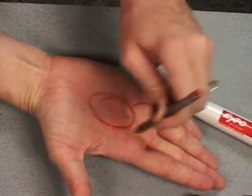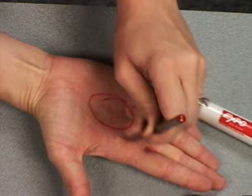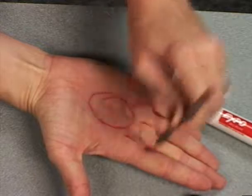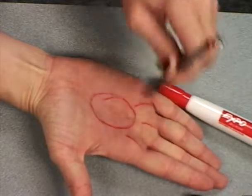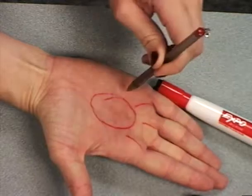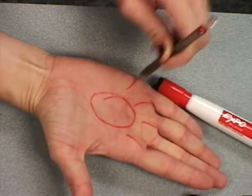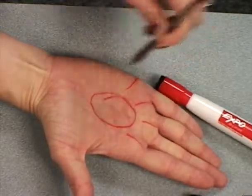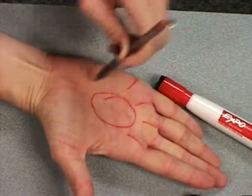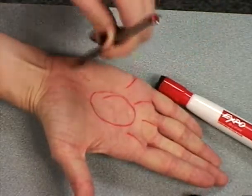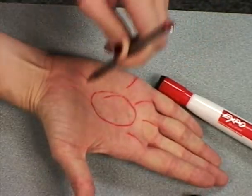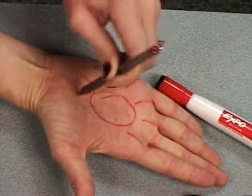It's not good for your hand.